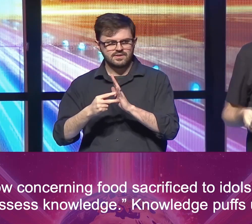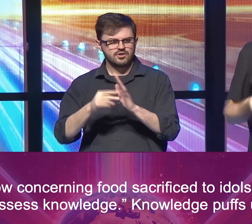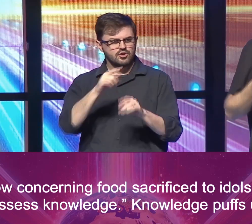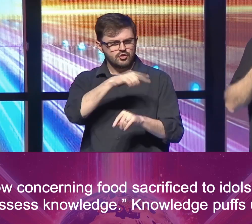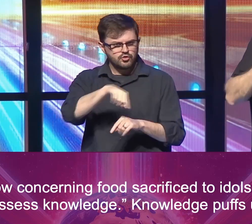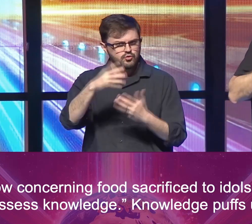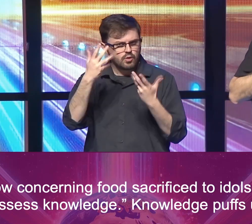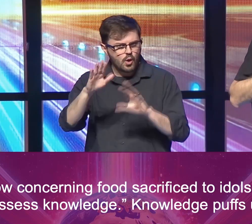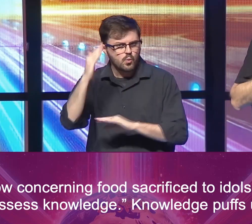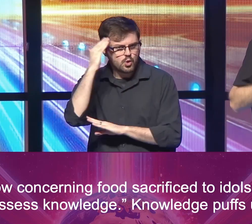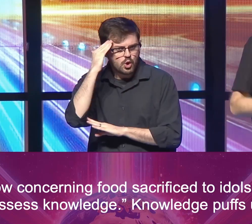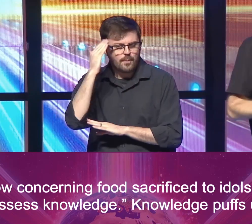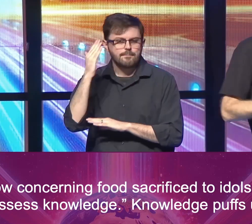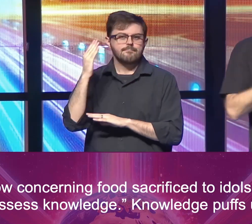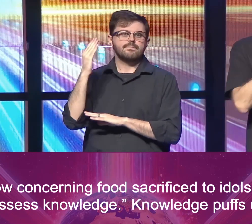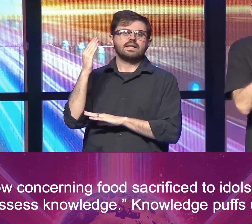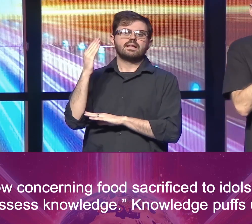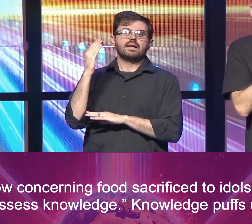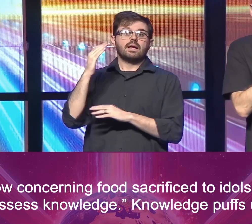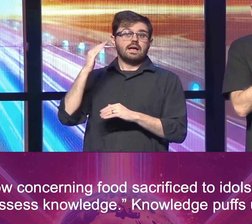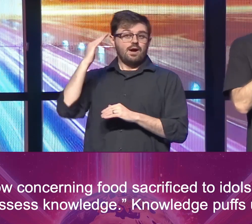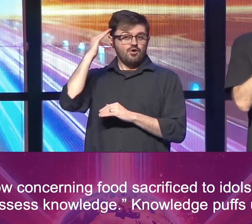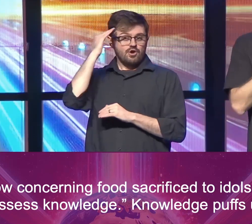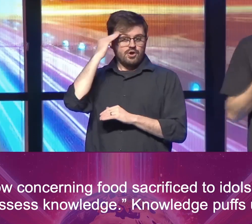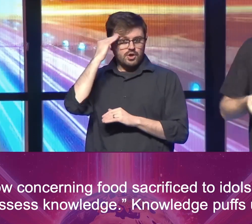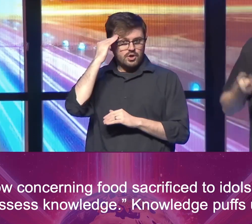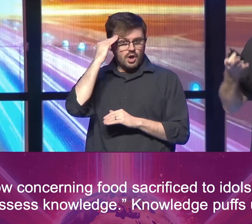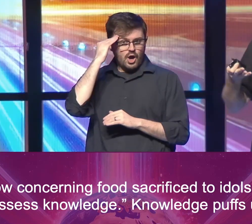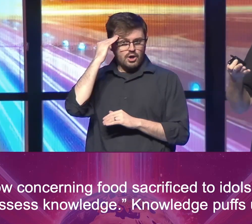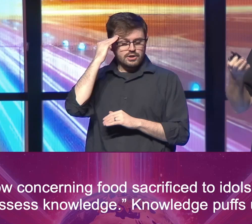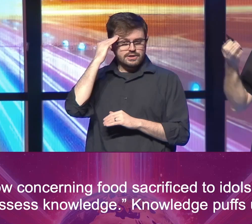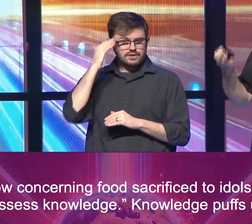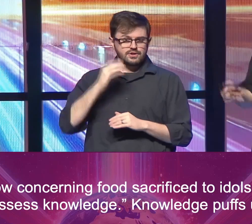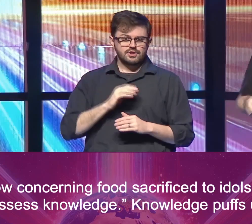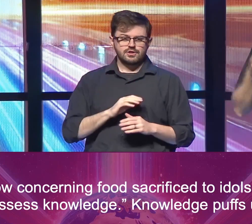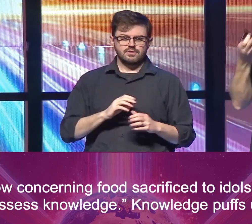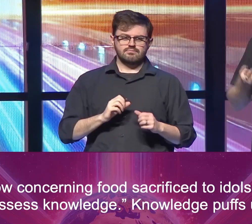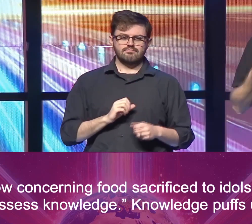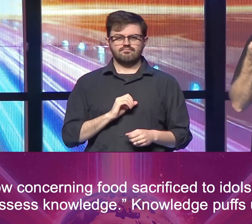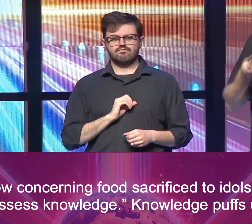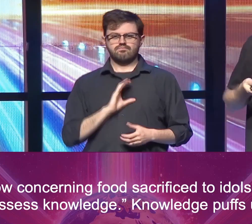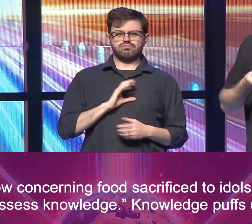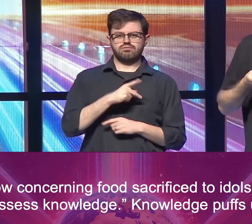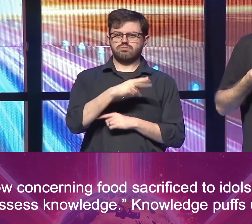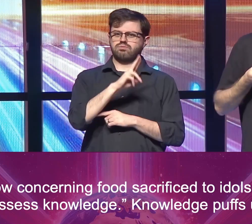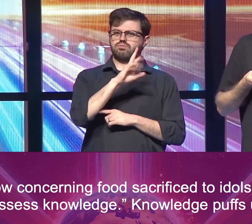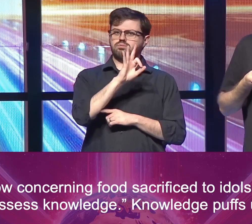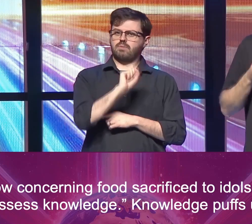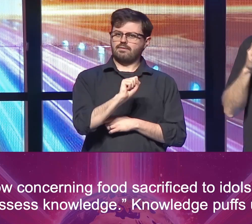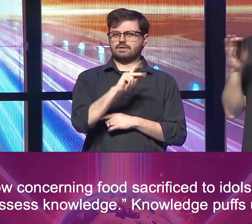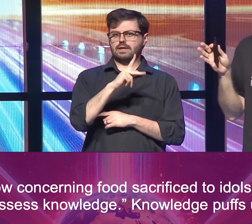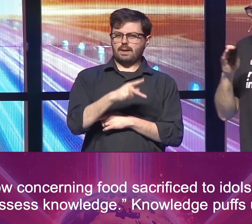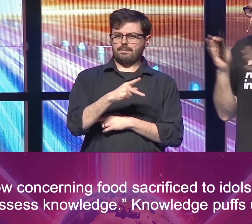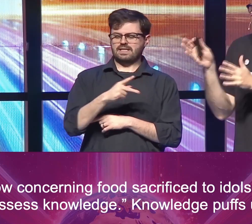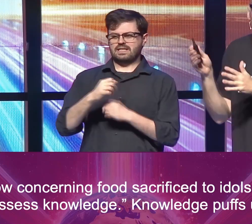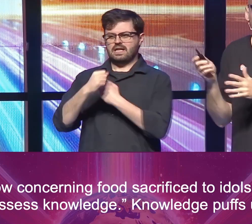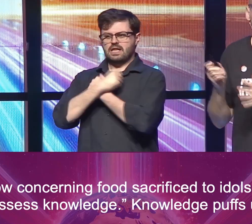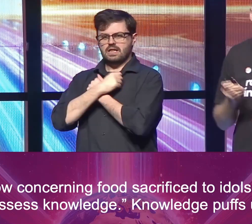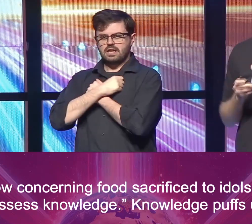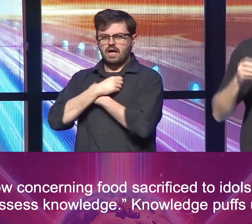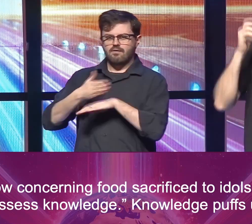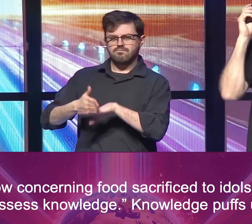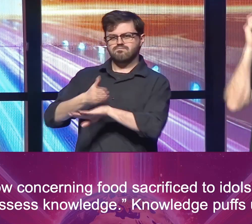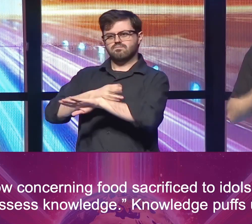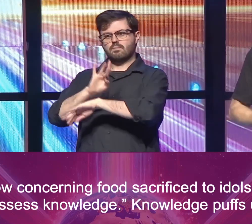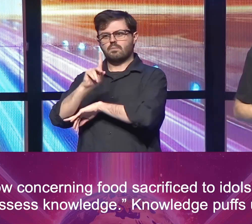this. But he says, but remember, knowledge puffs up, but love builds up. I'm trying to build one another up. And then he goes on a few verses